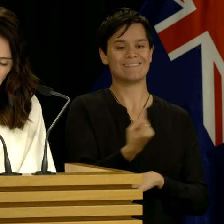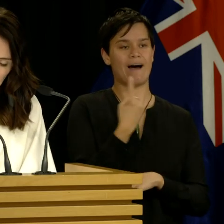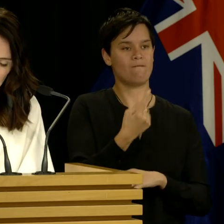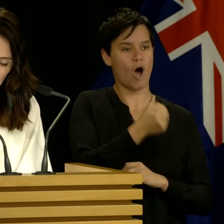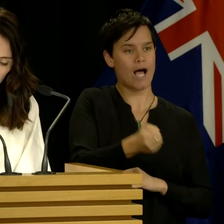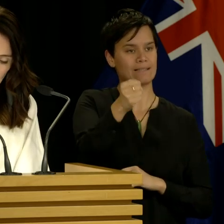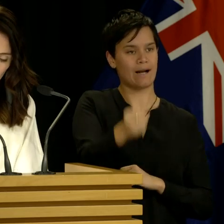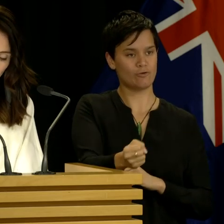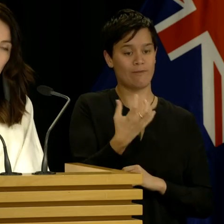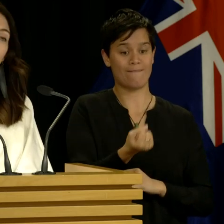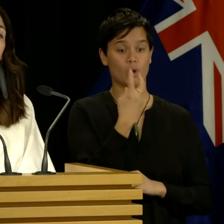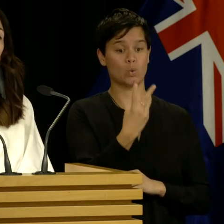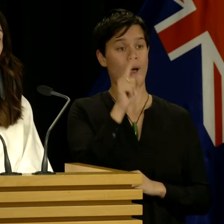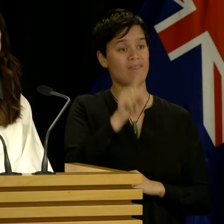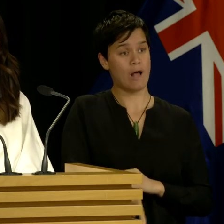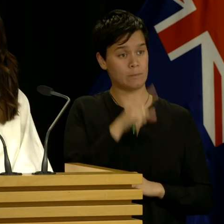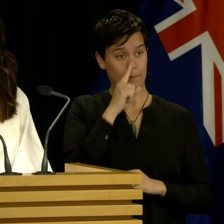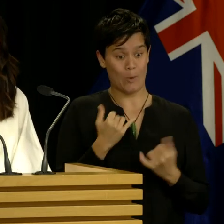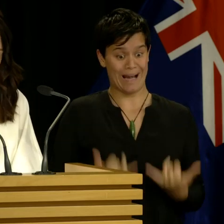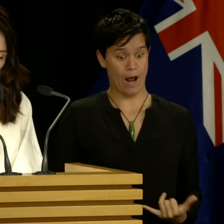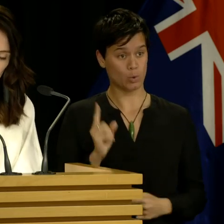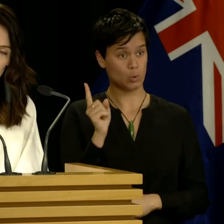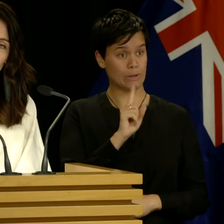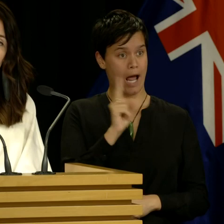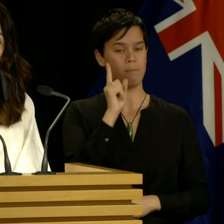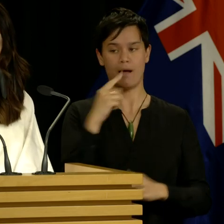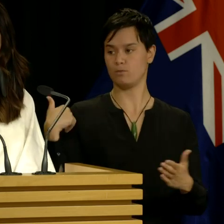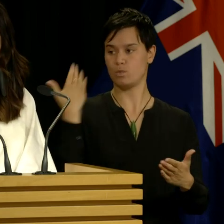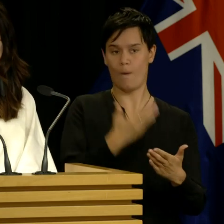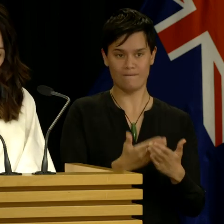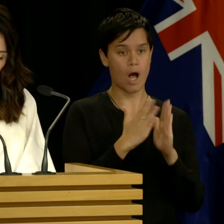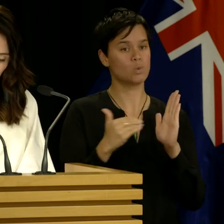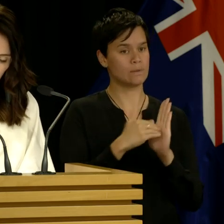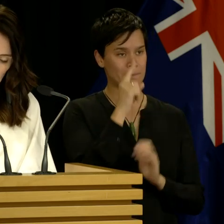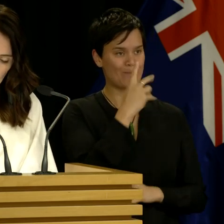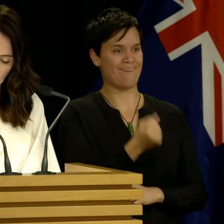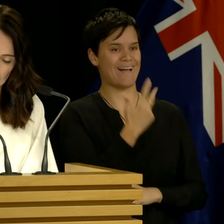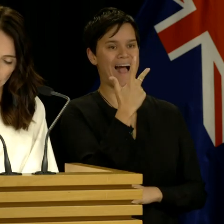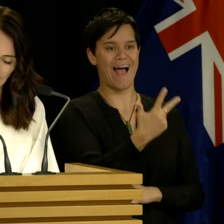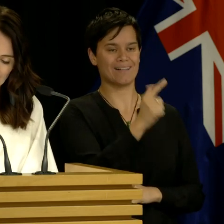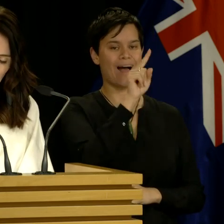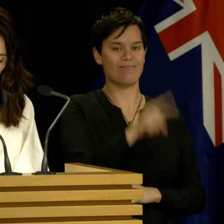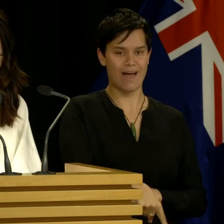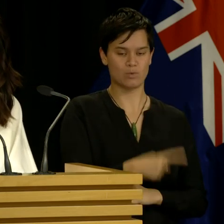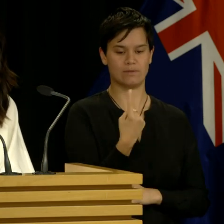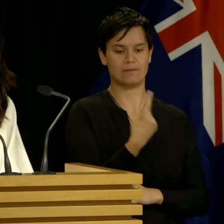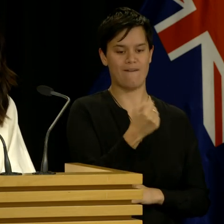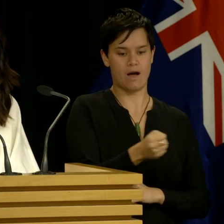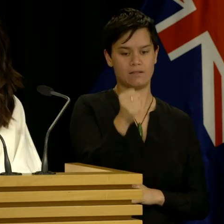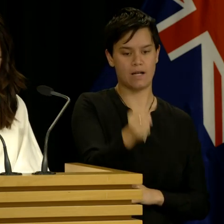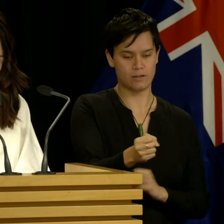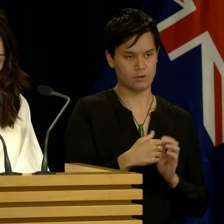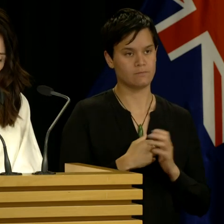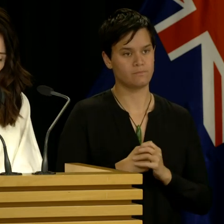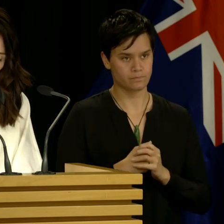self-isolation. This is out of a total of 8,000 people to date. This has been a significant and